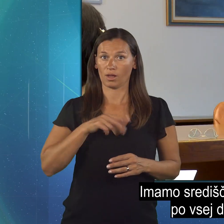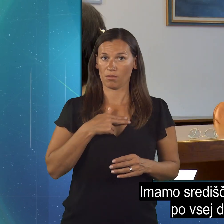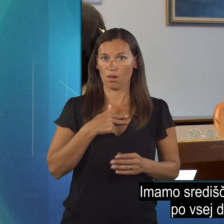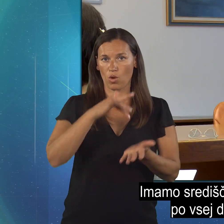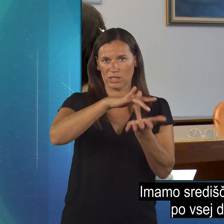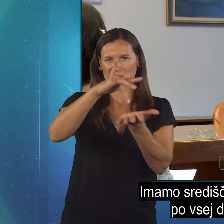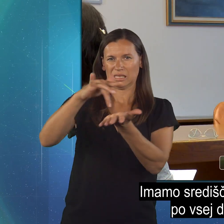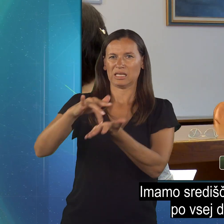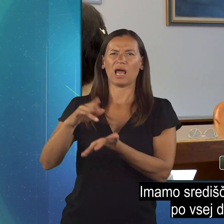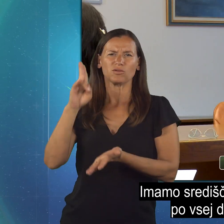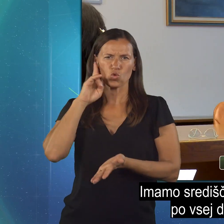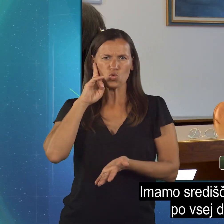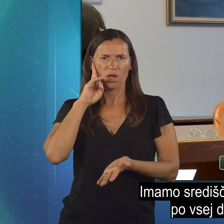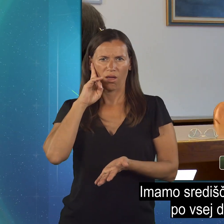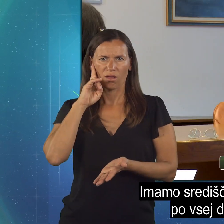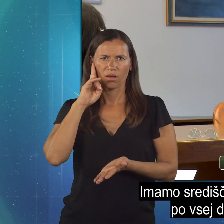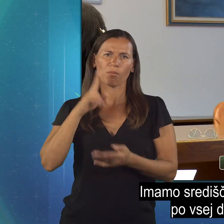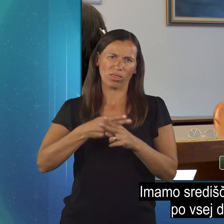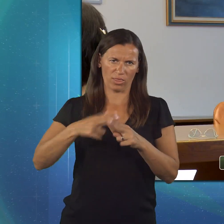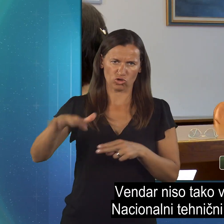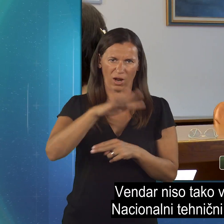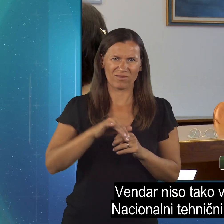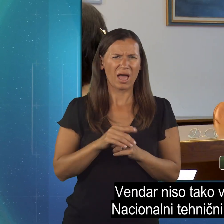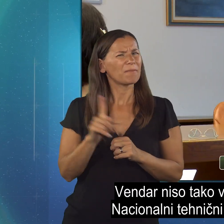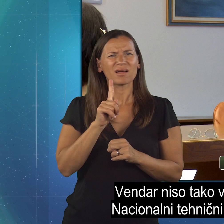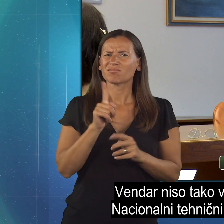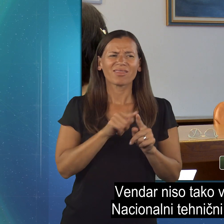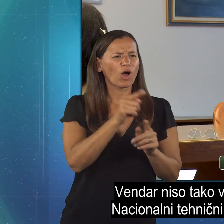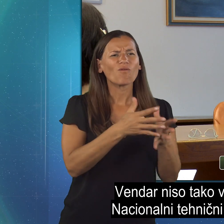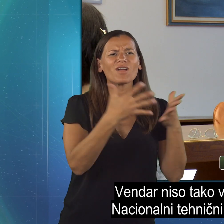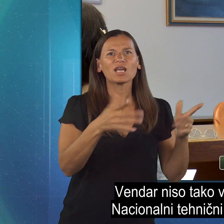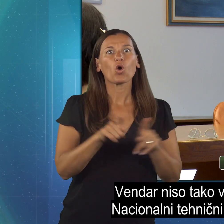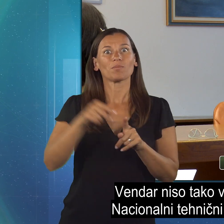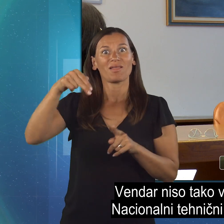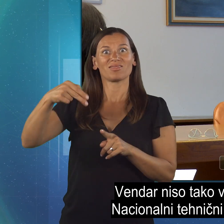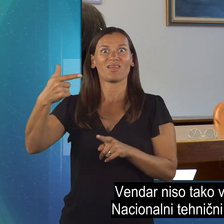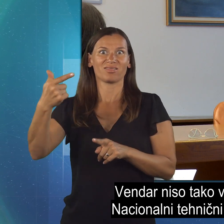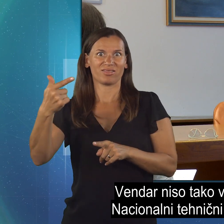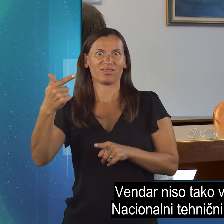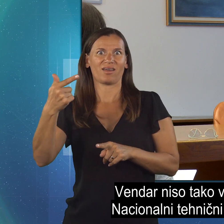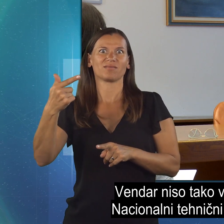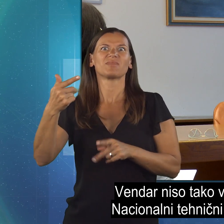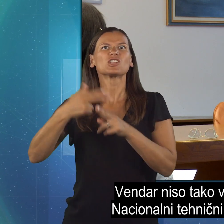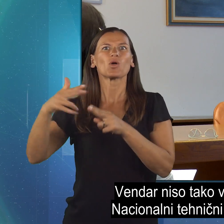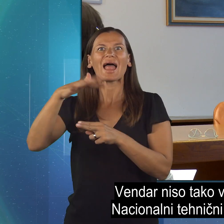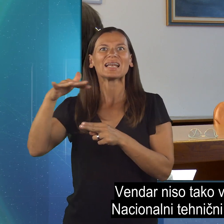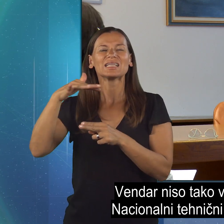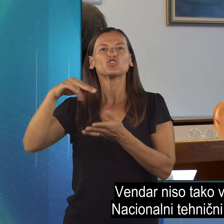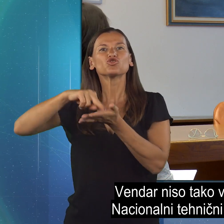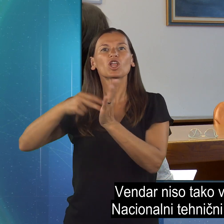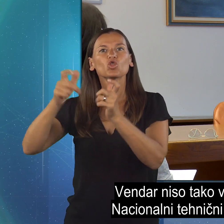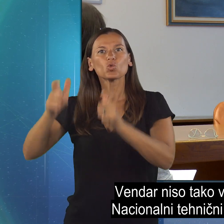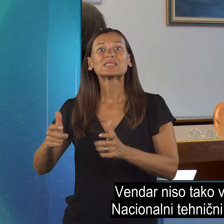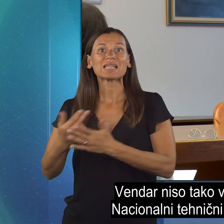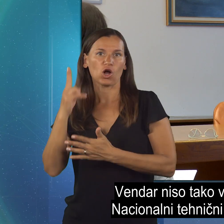We have centers of deafness around the country, but they are not as big as NTID, the National